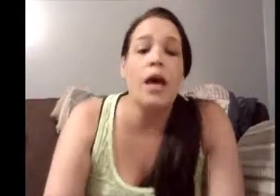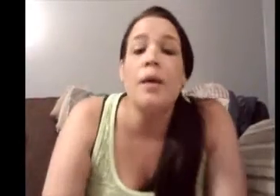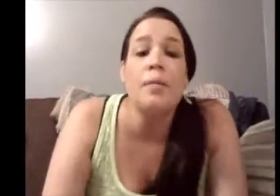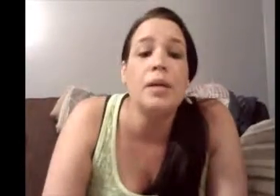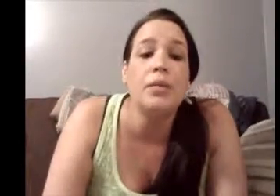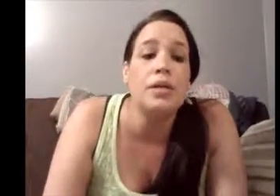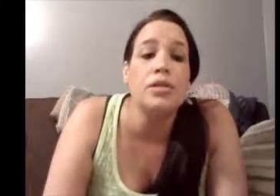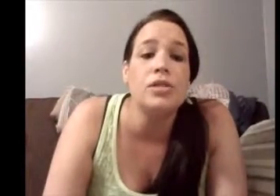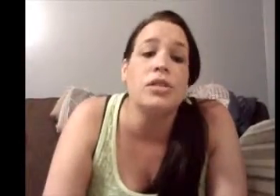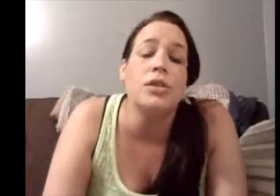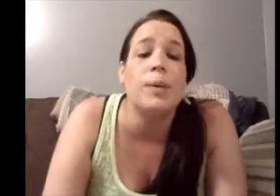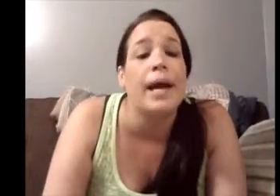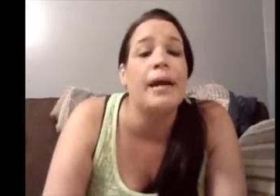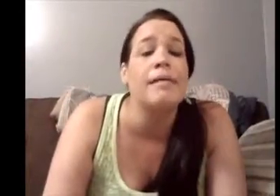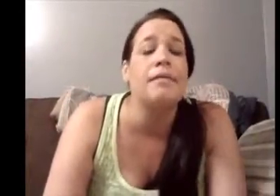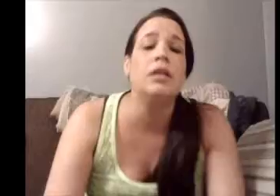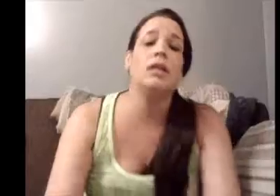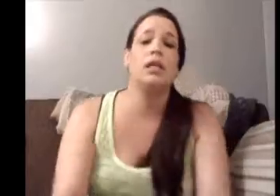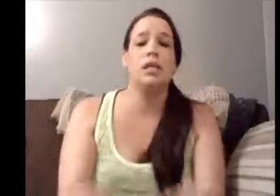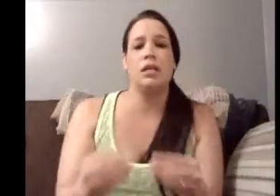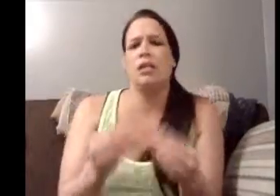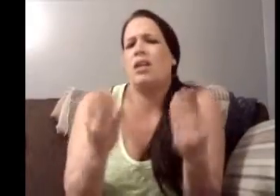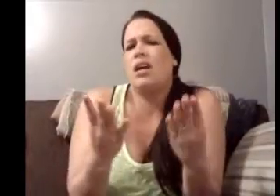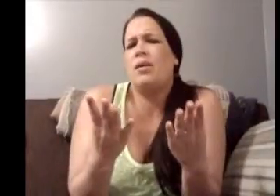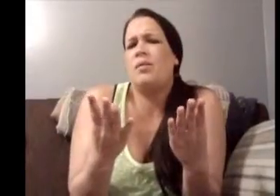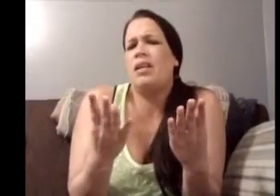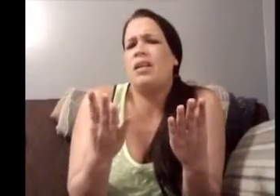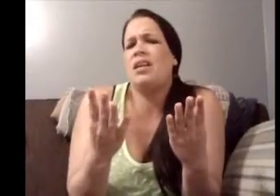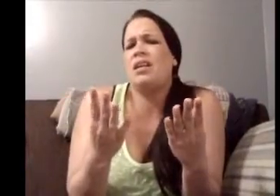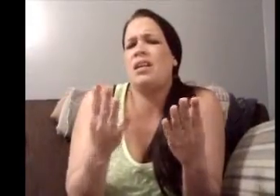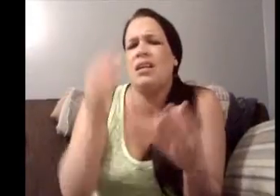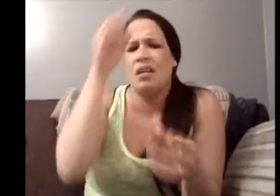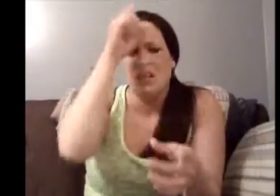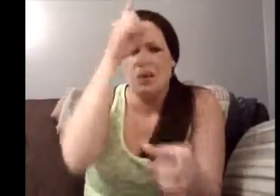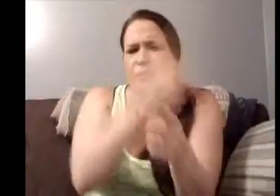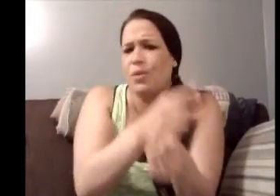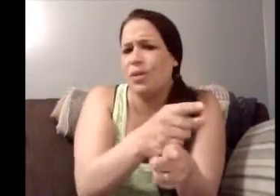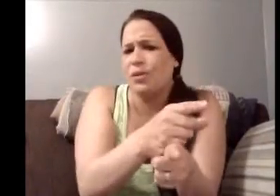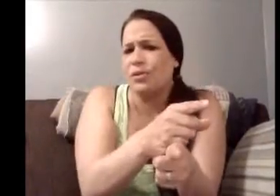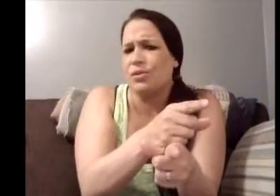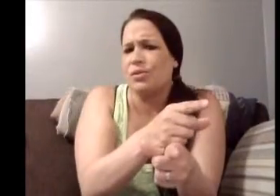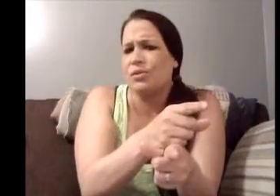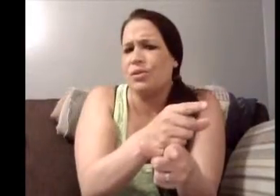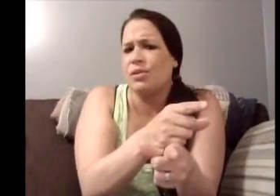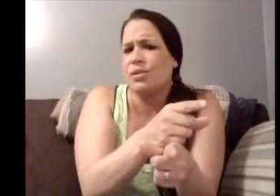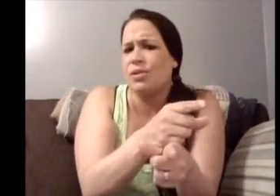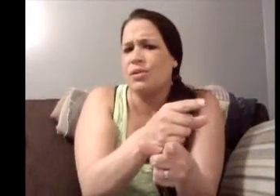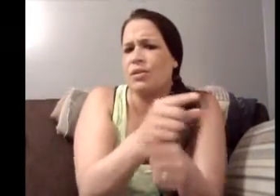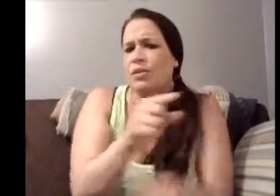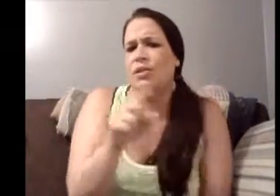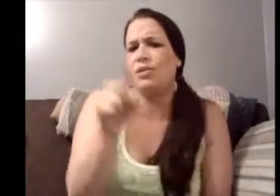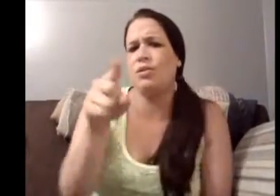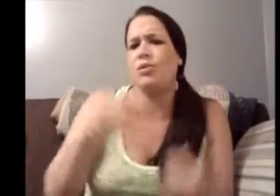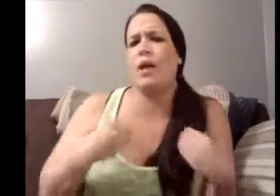How many brothers do you have? How many brothers do you